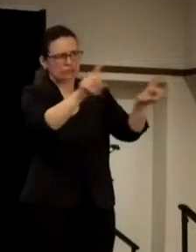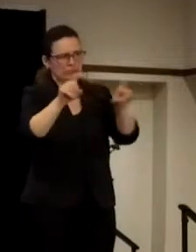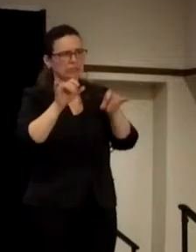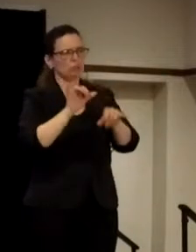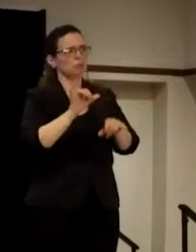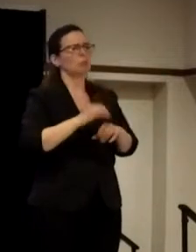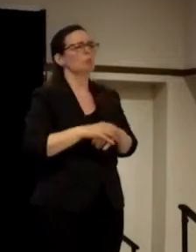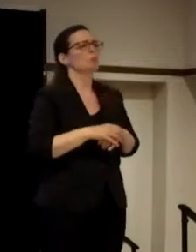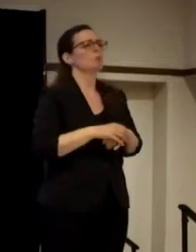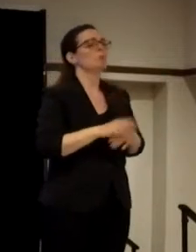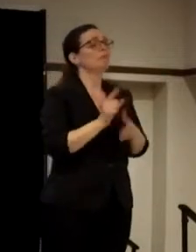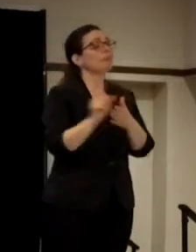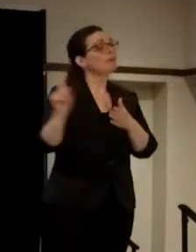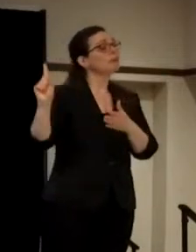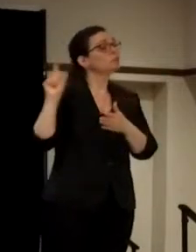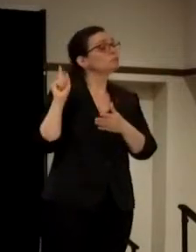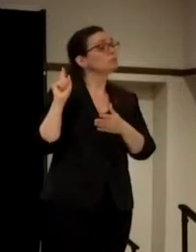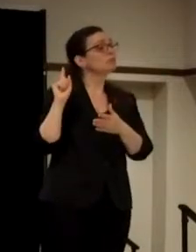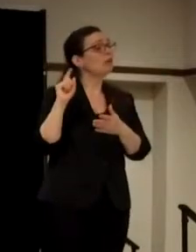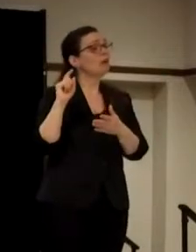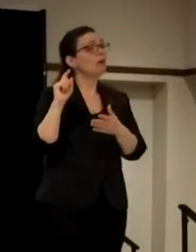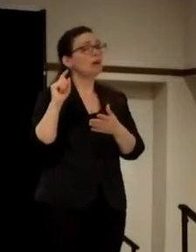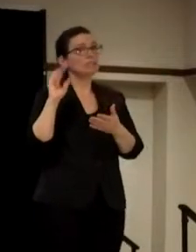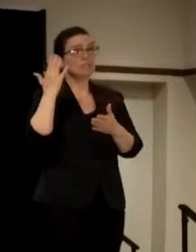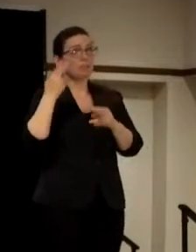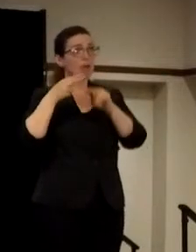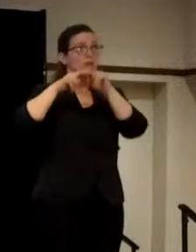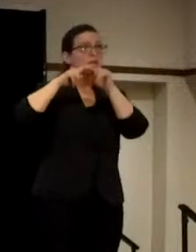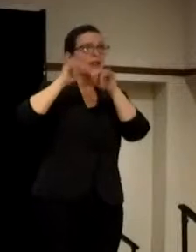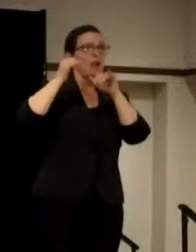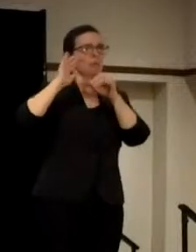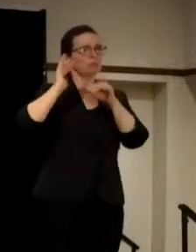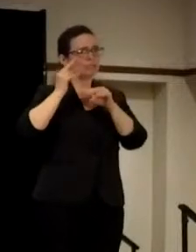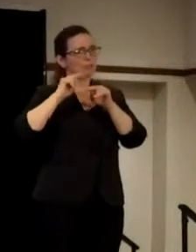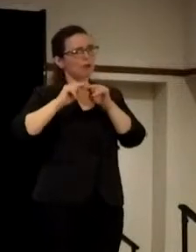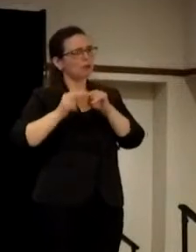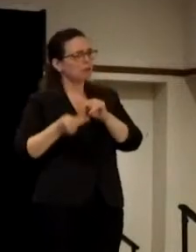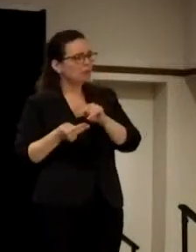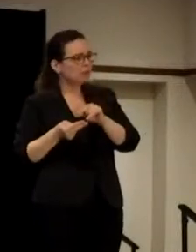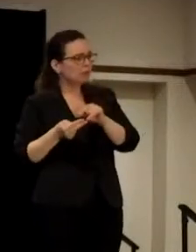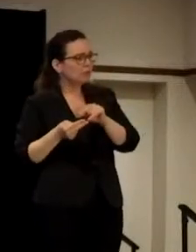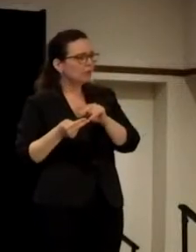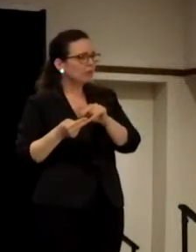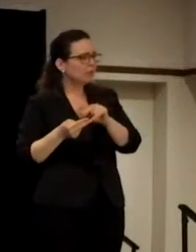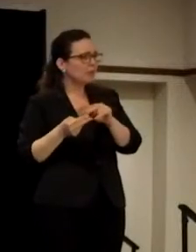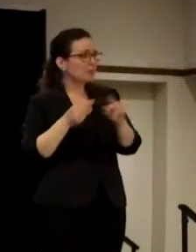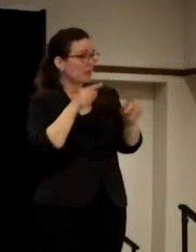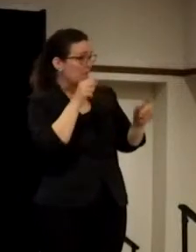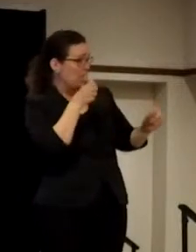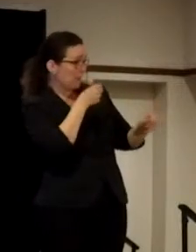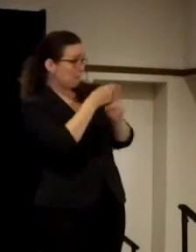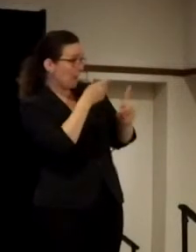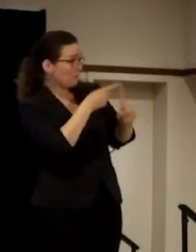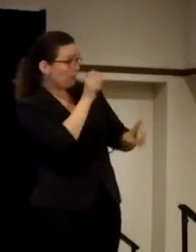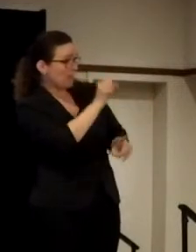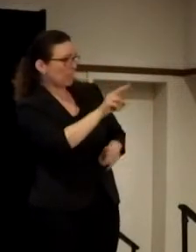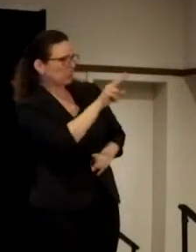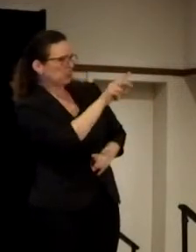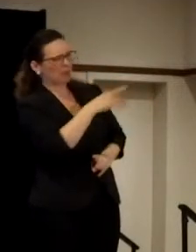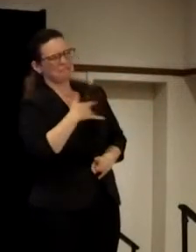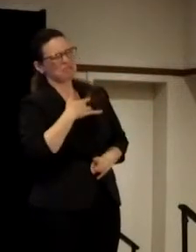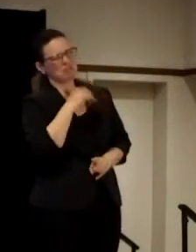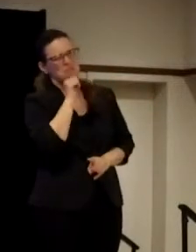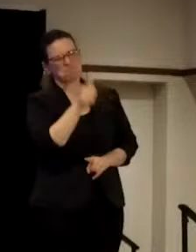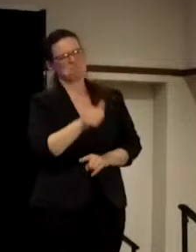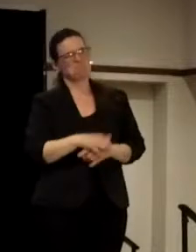week. I haven't seen the latest data, but I don't think they had a lot of cases out of their latest batch. So maybe you're seeing it. And remember, some of